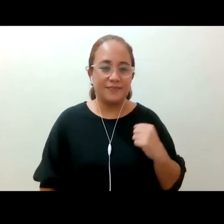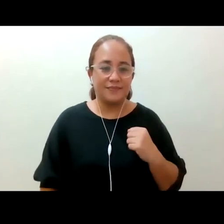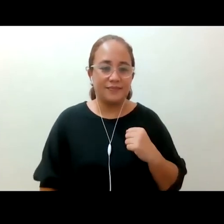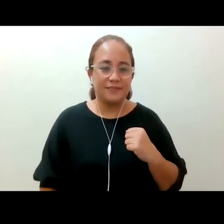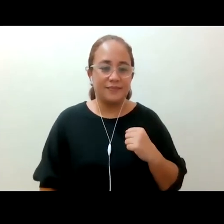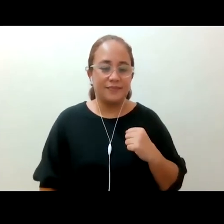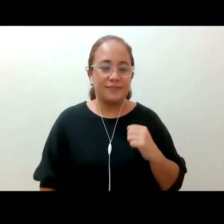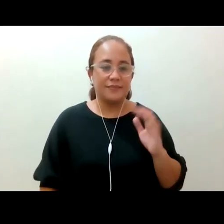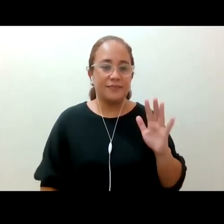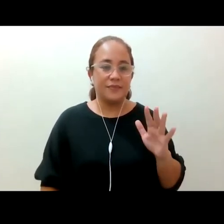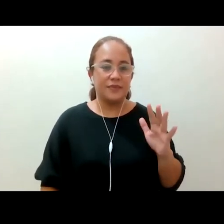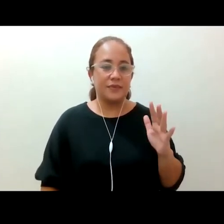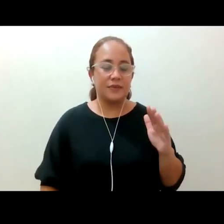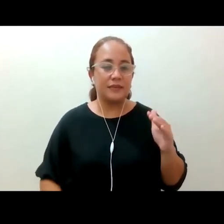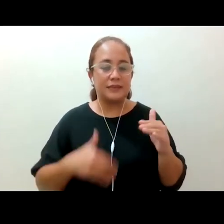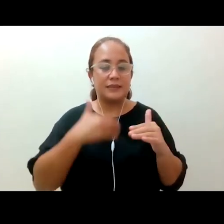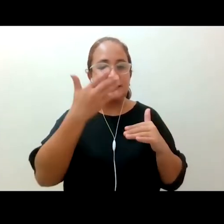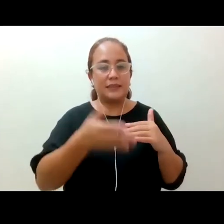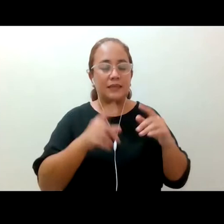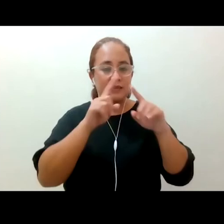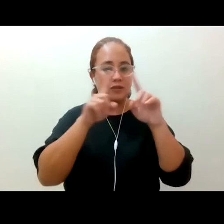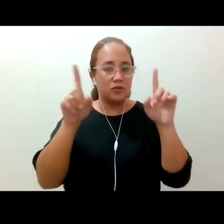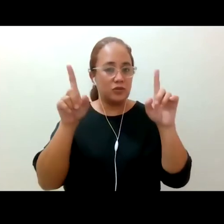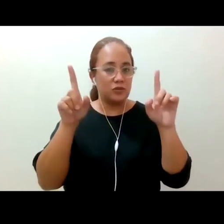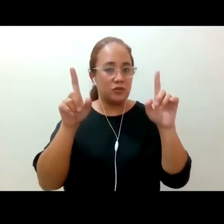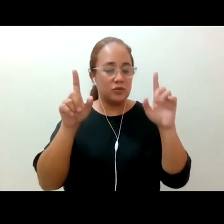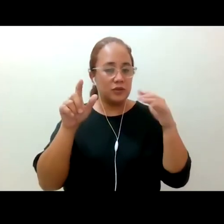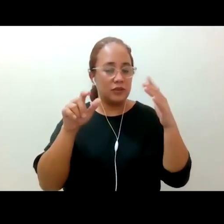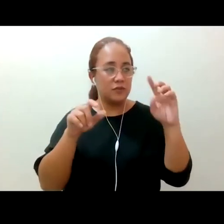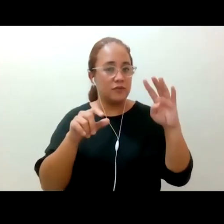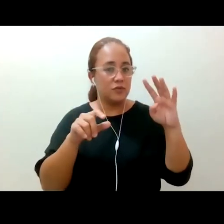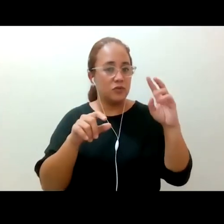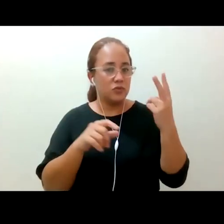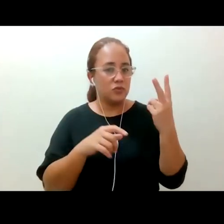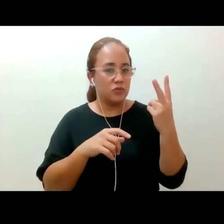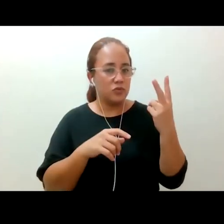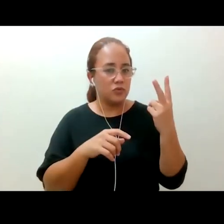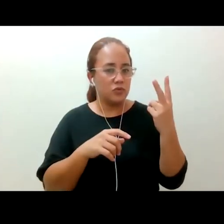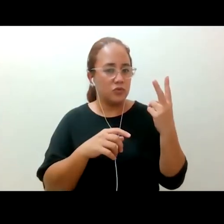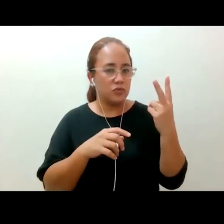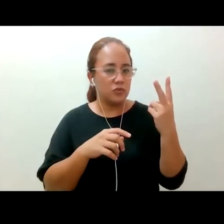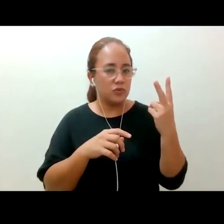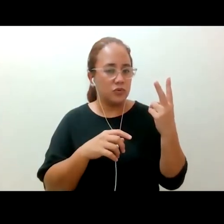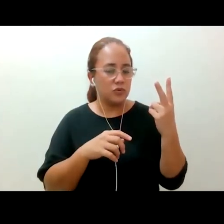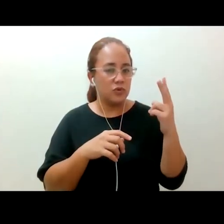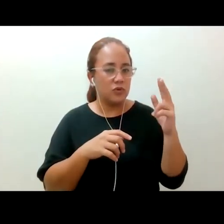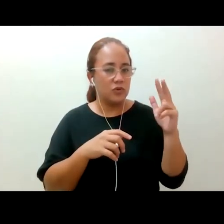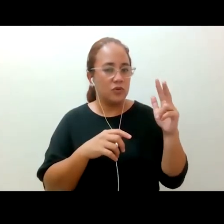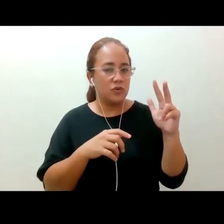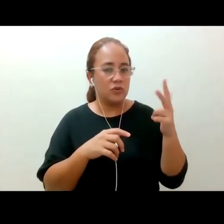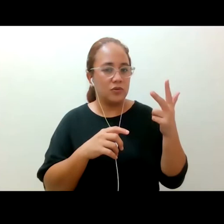Well, anyway, the next chart, yes, okay, figure 2. That should be figure 3. Let me change